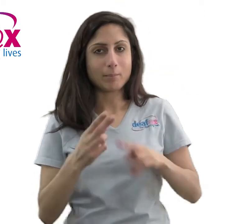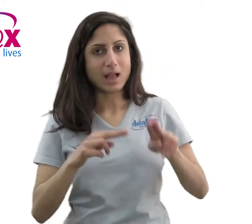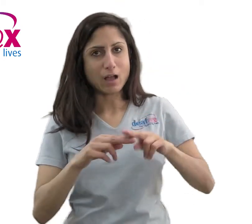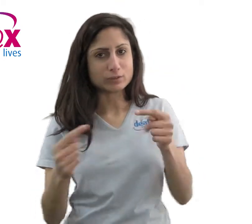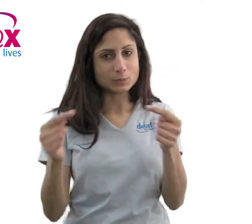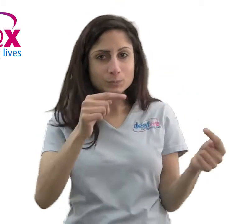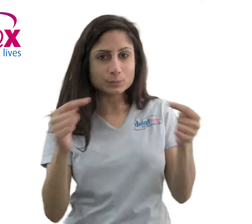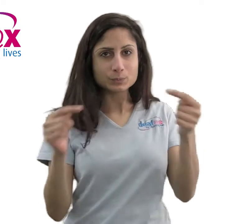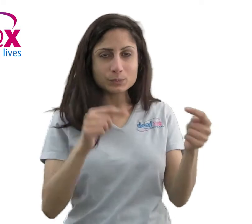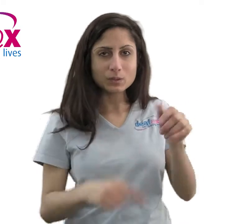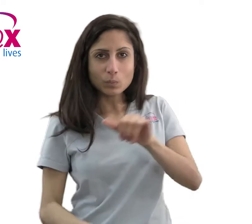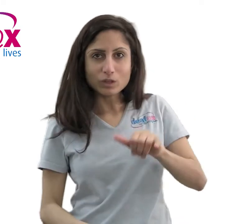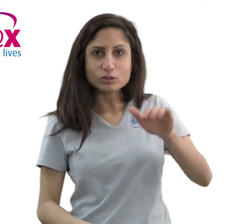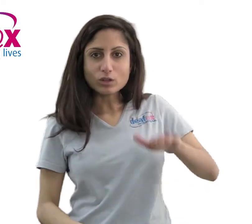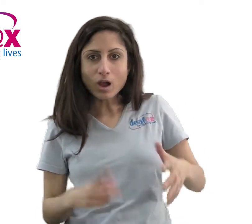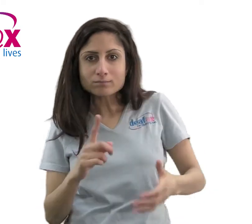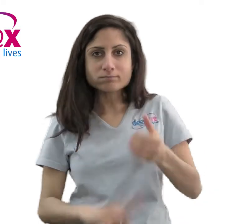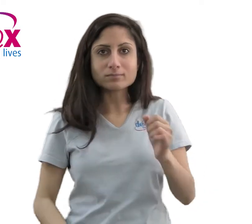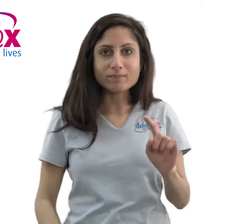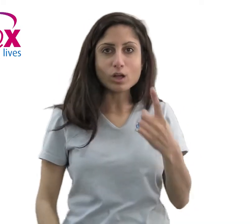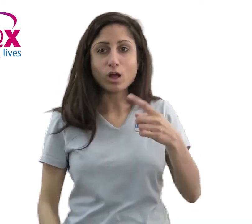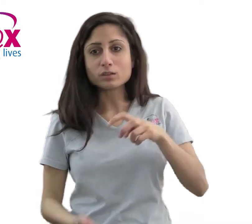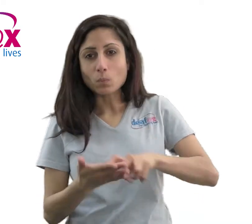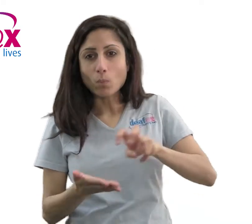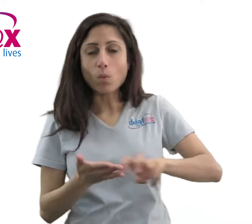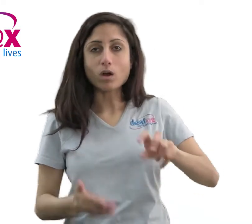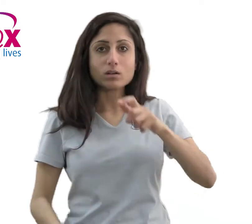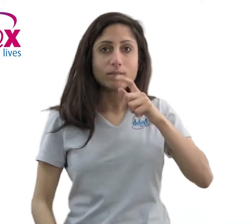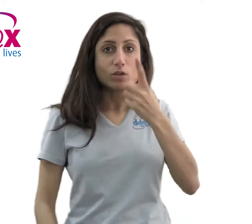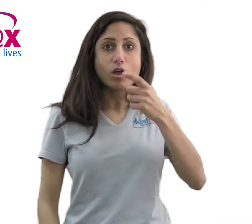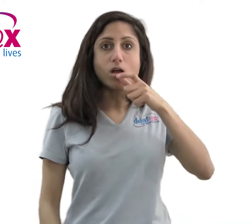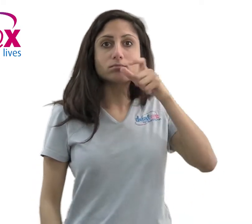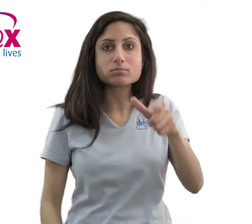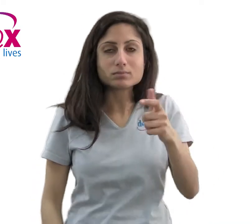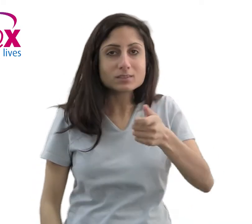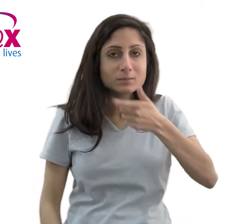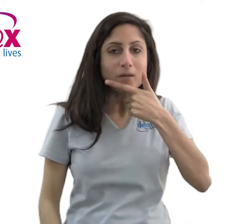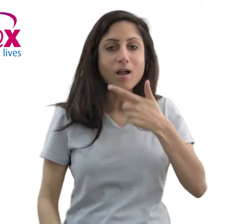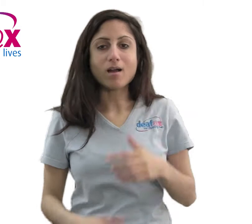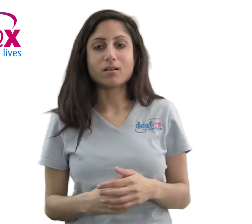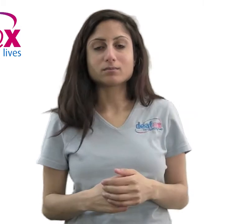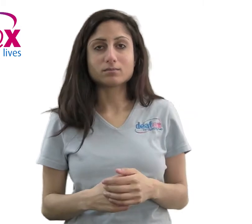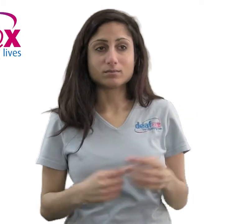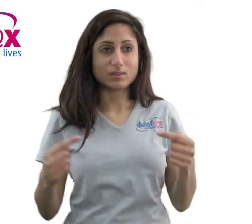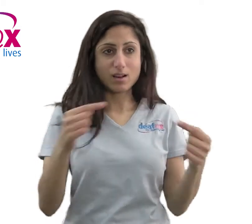communication. There can be a slight competitive edge between parents over when their child takes their first step, says the first word or